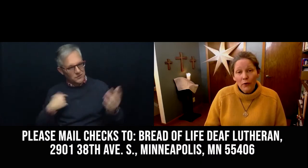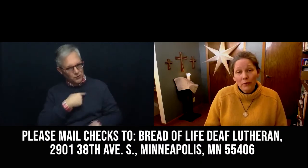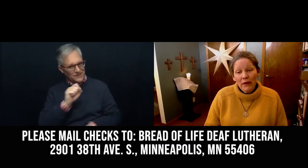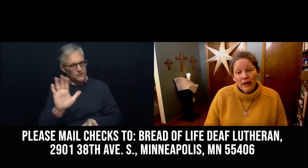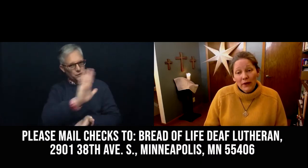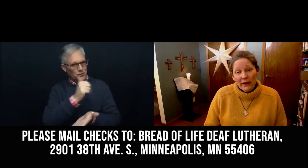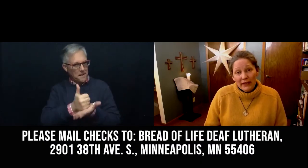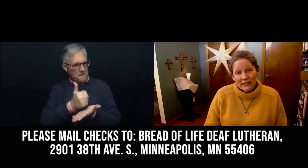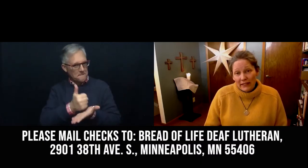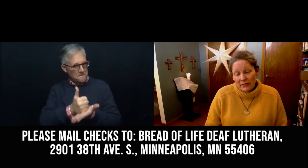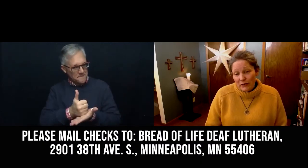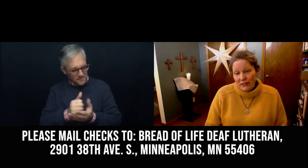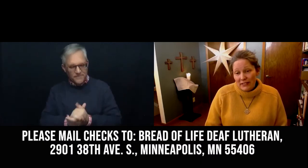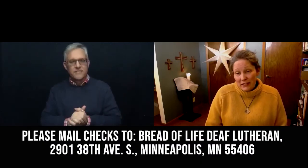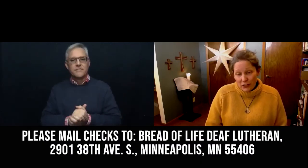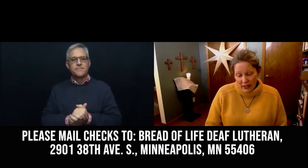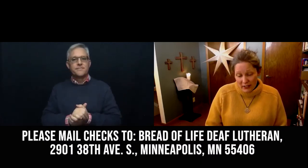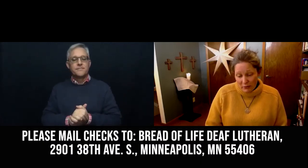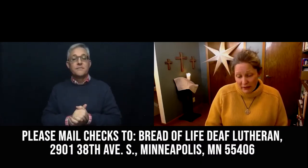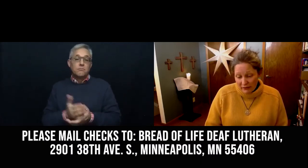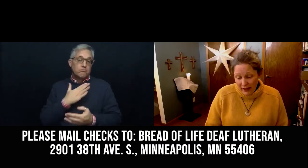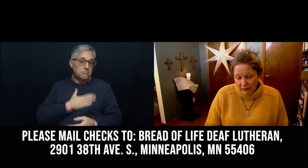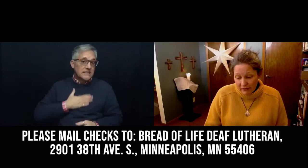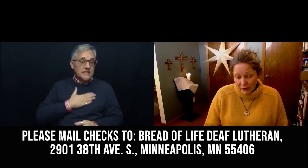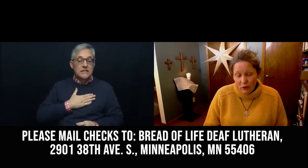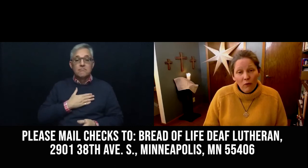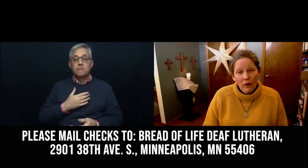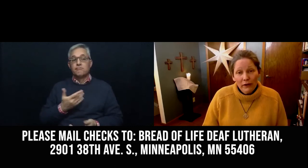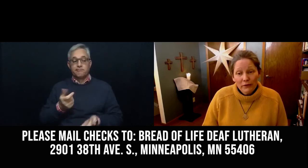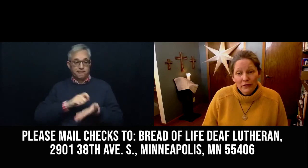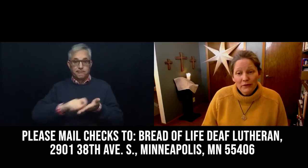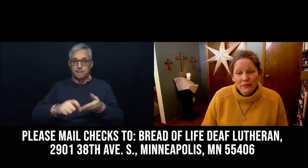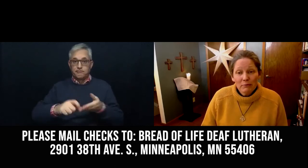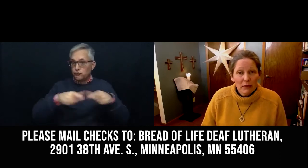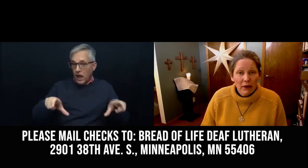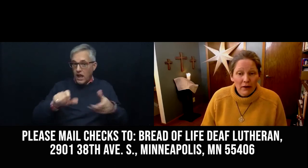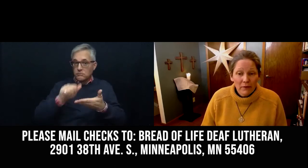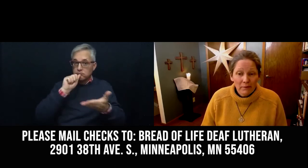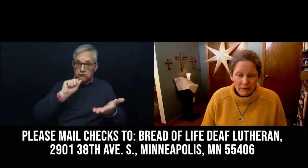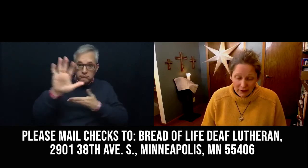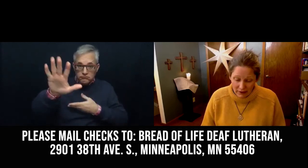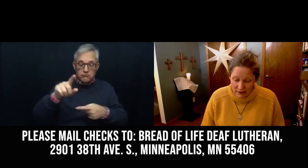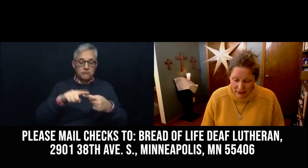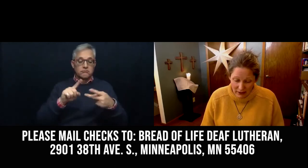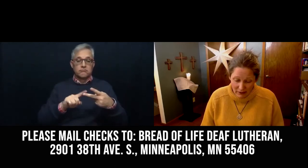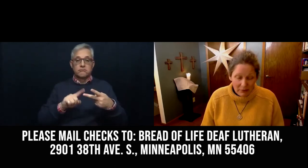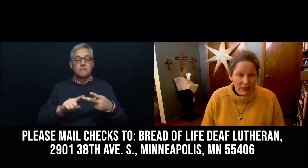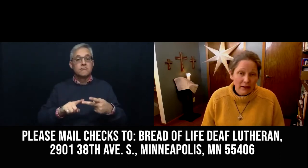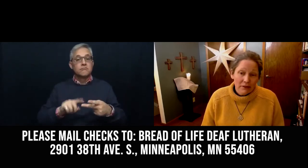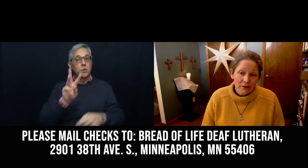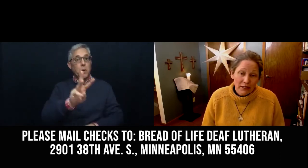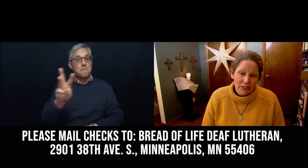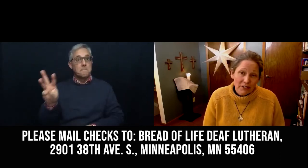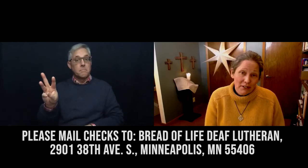So we ask that you could send a check to Bread of Life, or you could use PayPal to